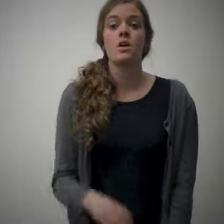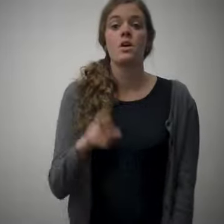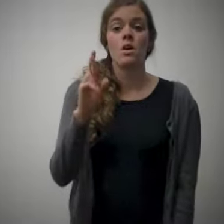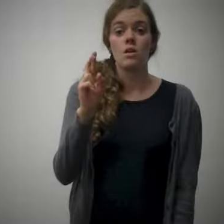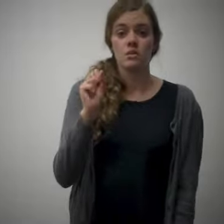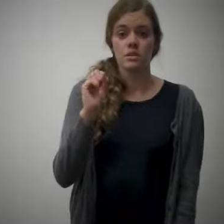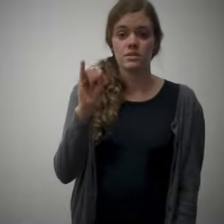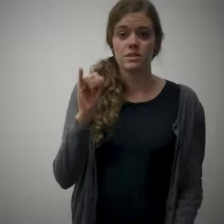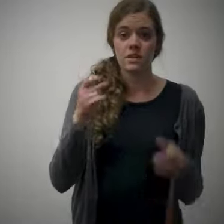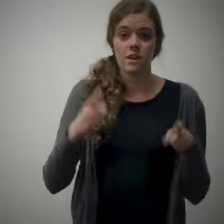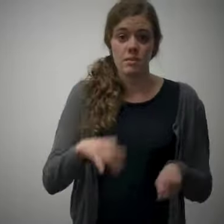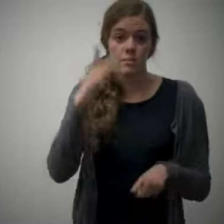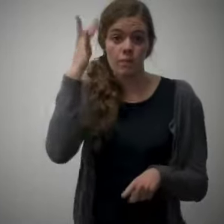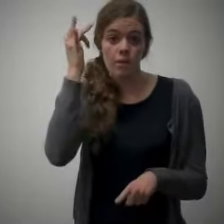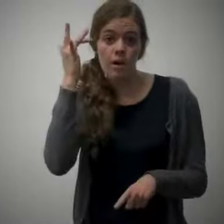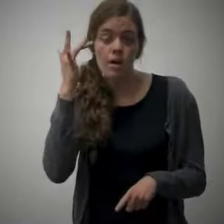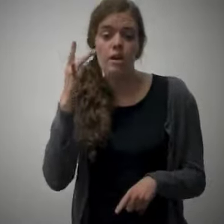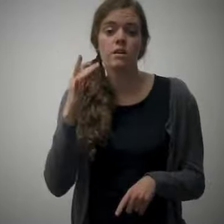from constant repetitive movements.